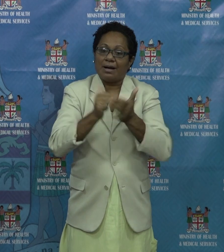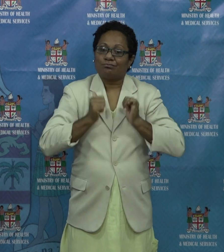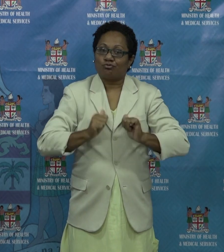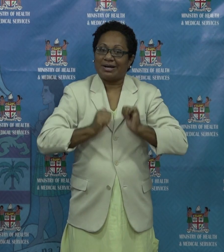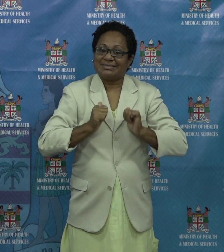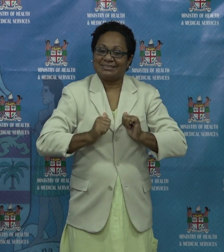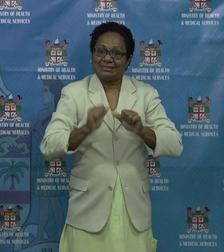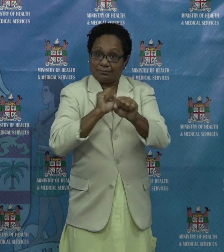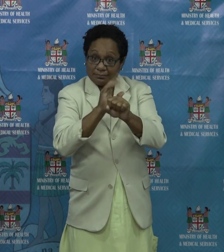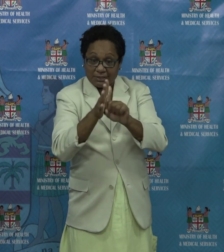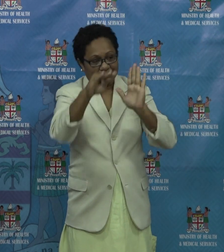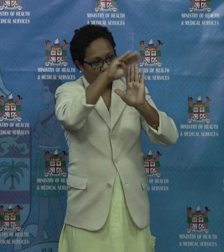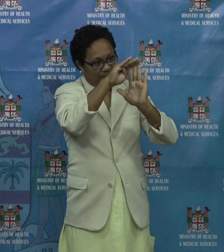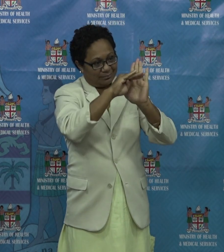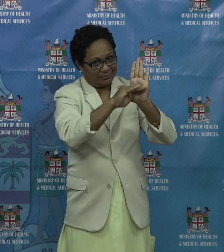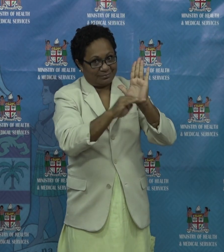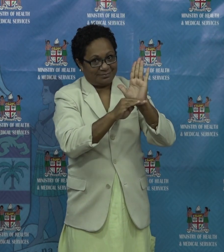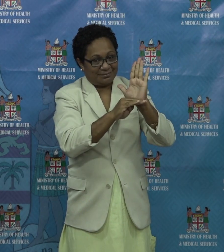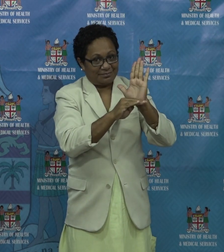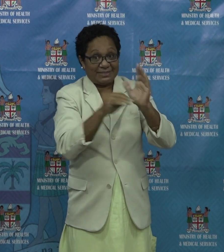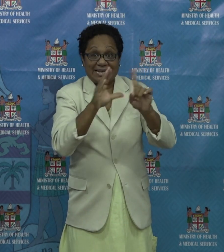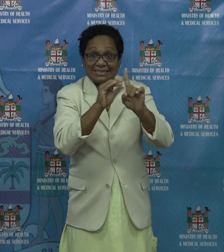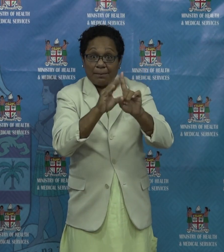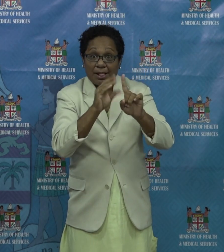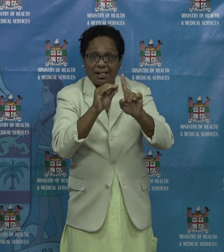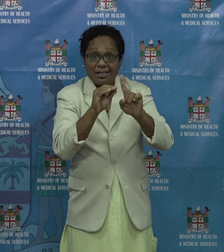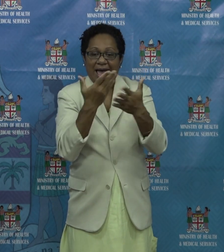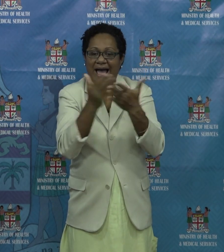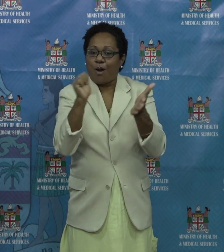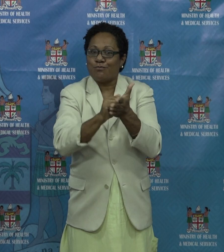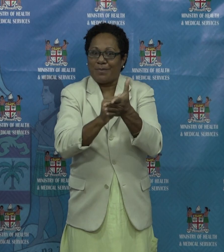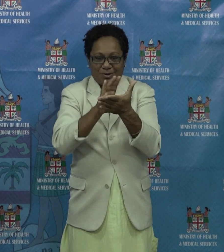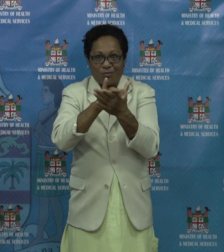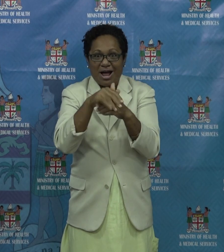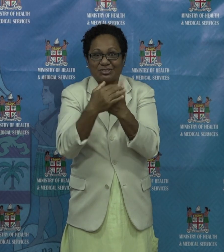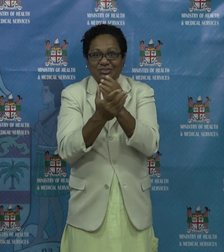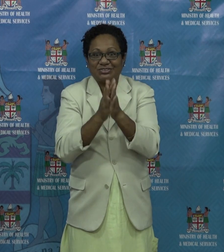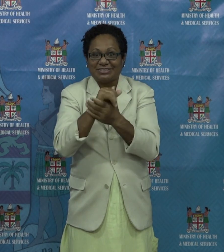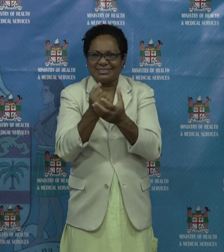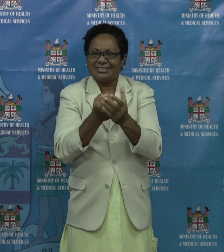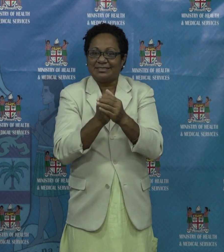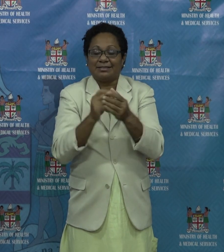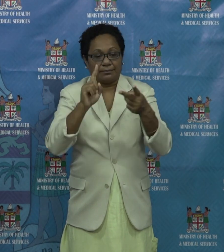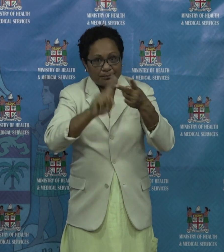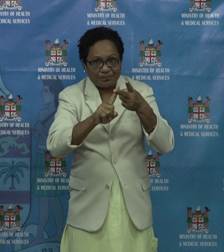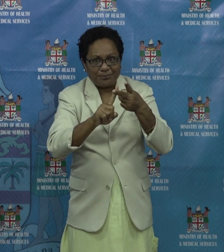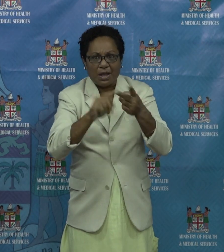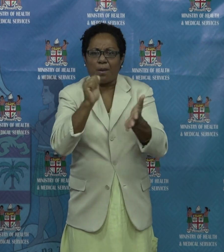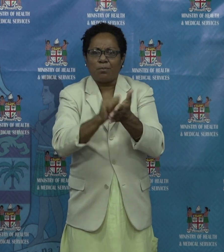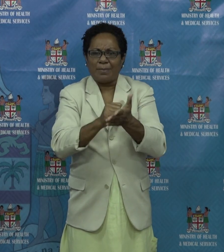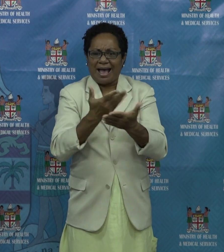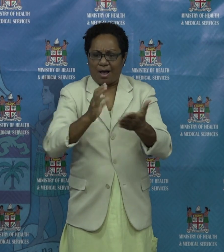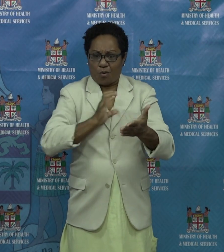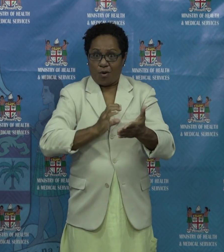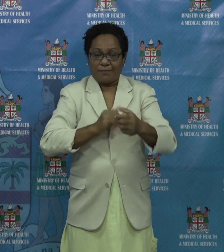practice COVID-safe measures. Example, the correct way to wash your hands, the correct cough and sneezing